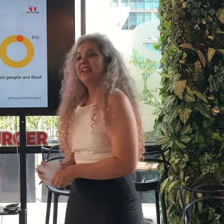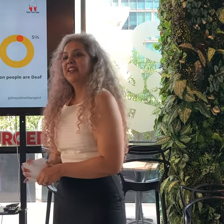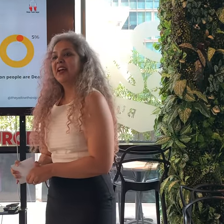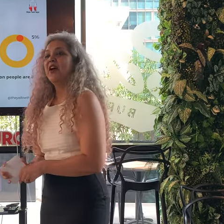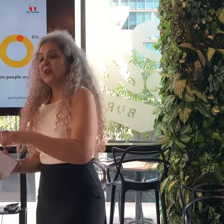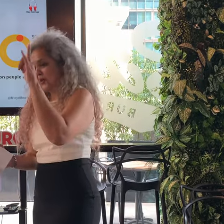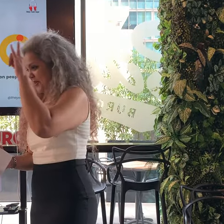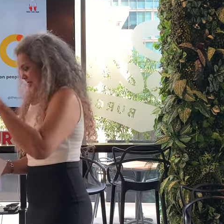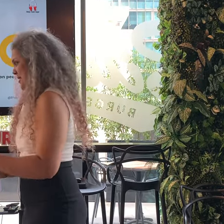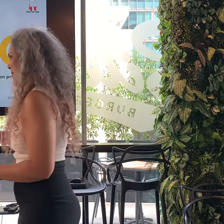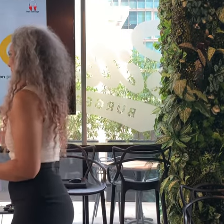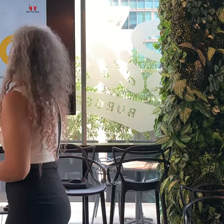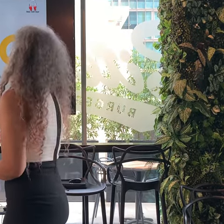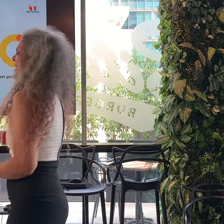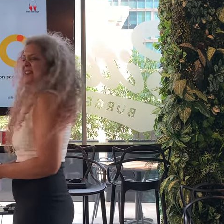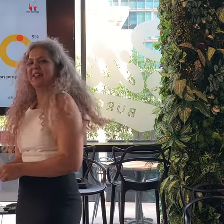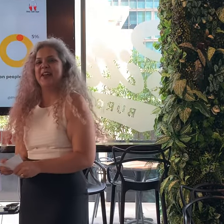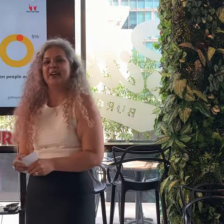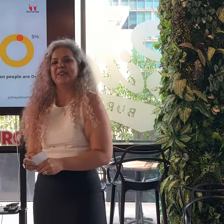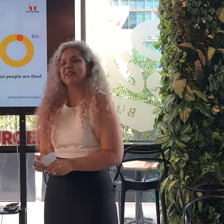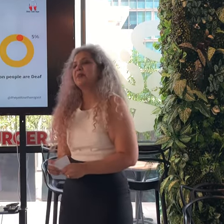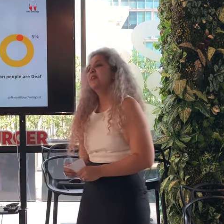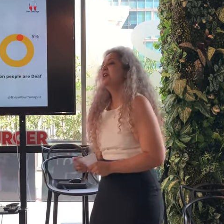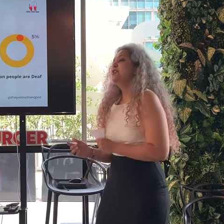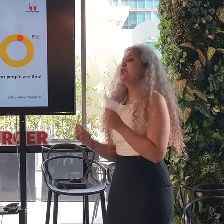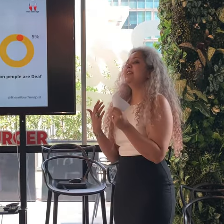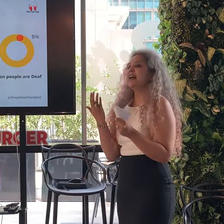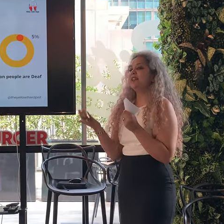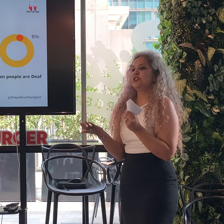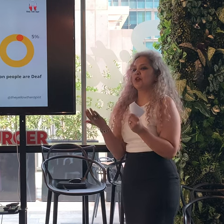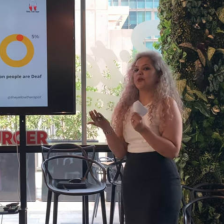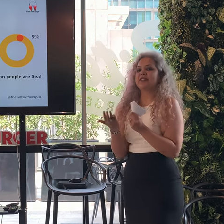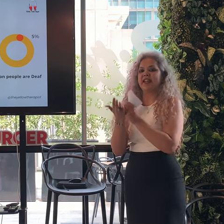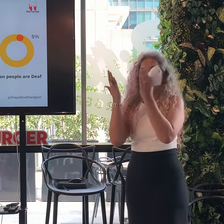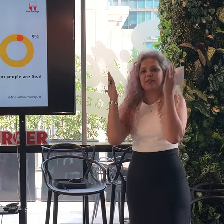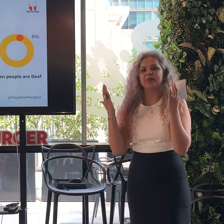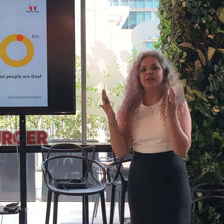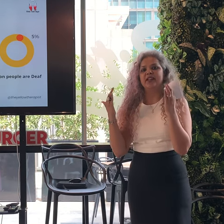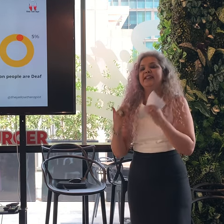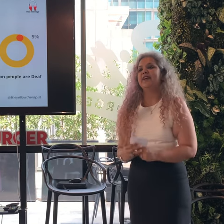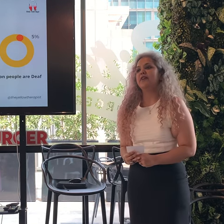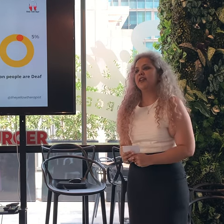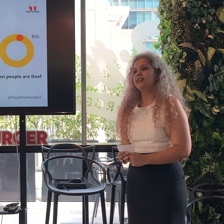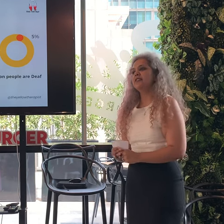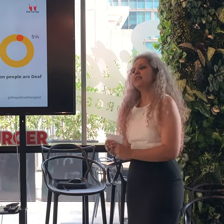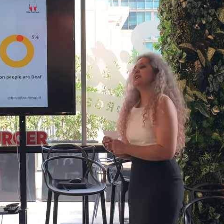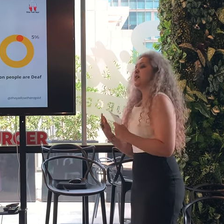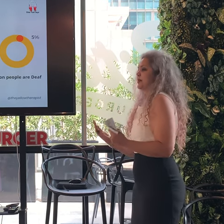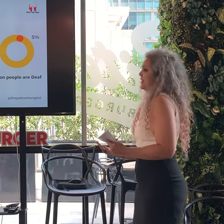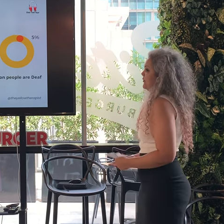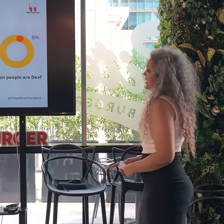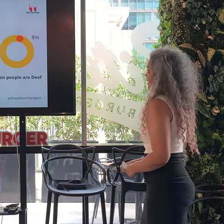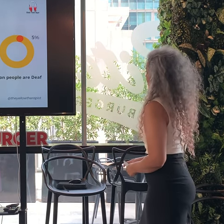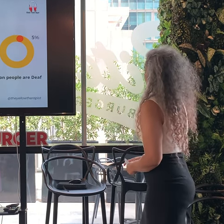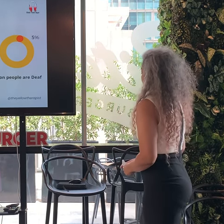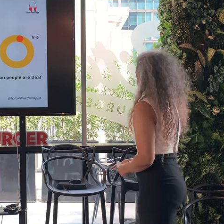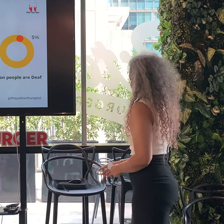Oh, you know this. Okay. It's a language. So that shows that the awareness is something that we can work on.